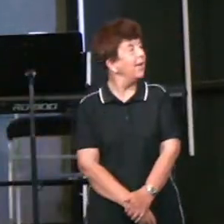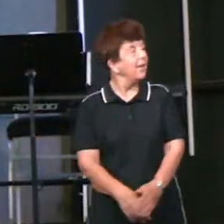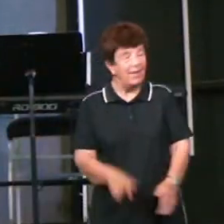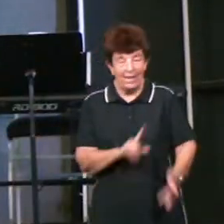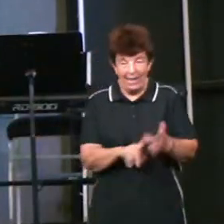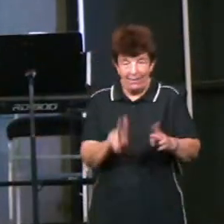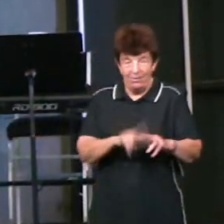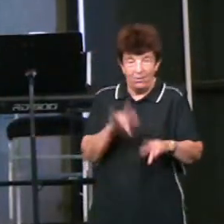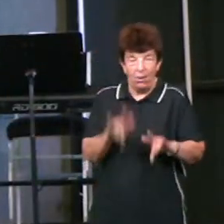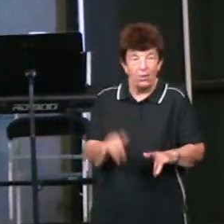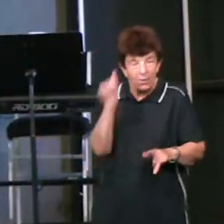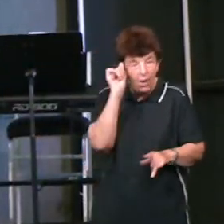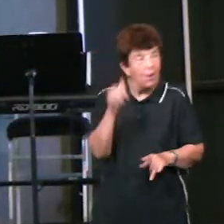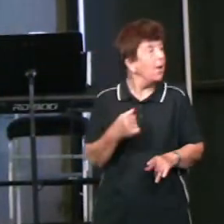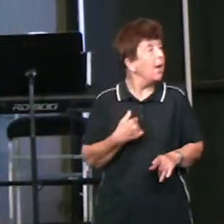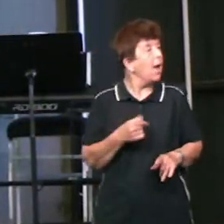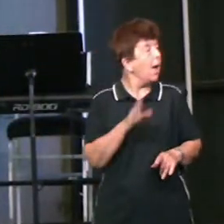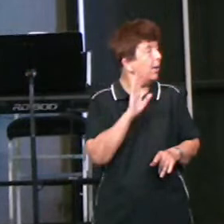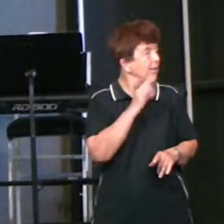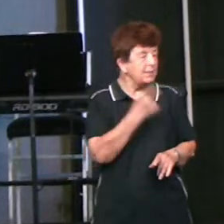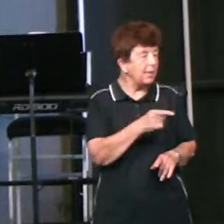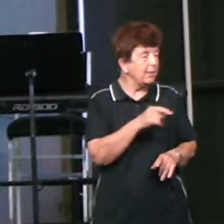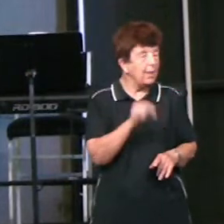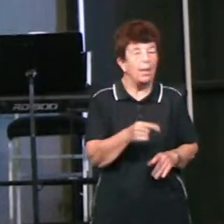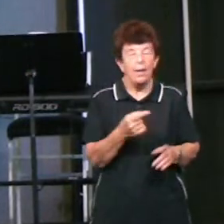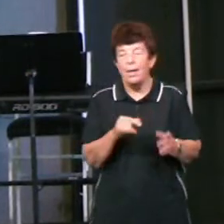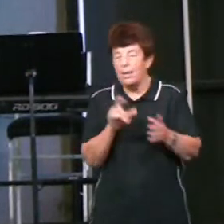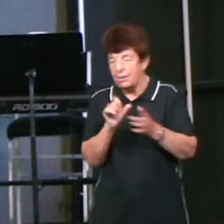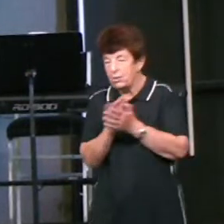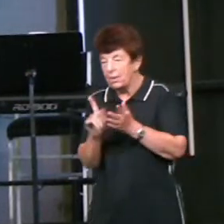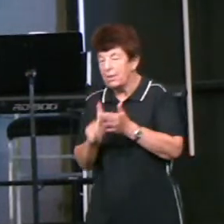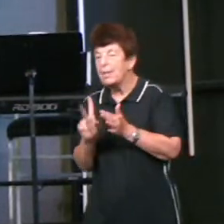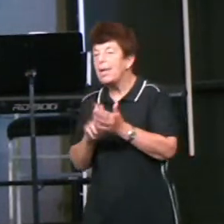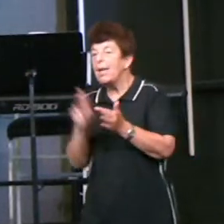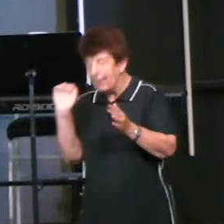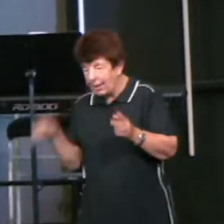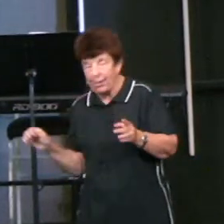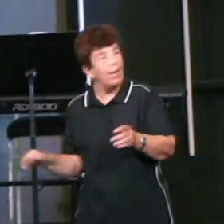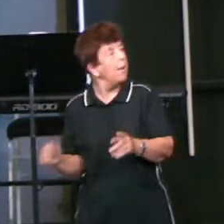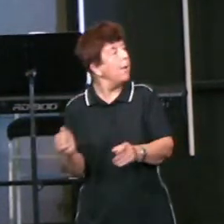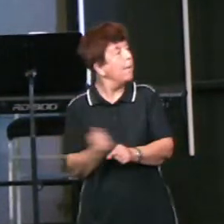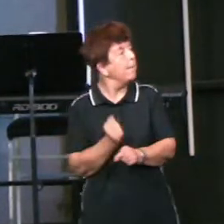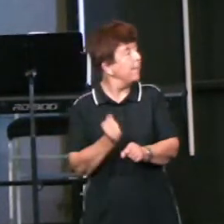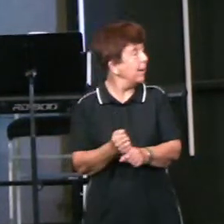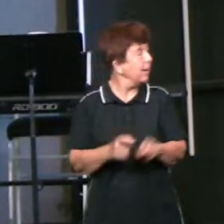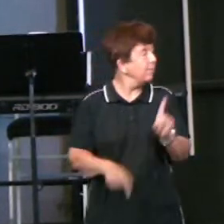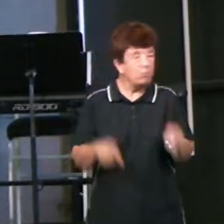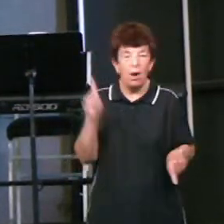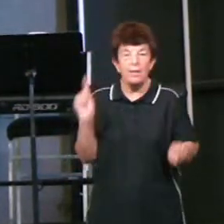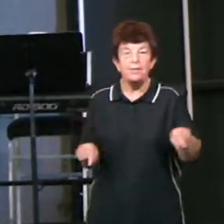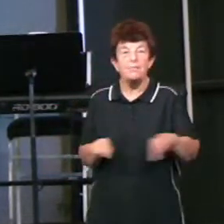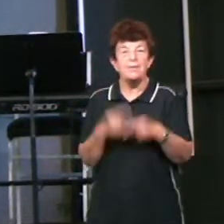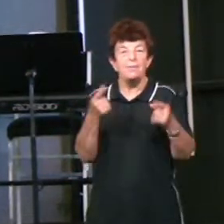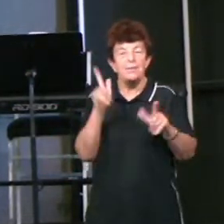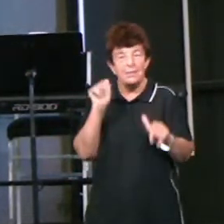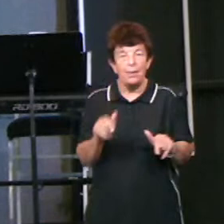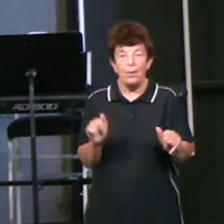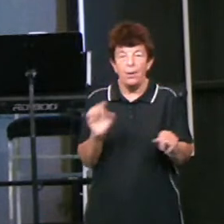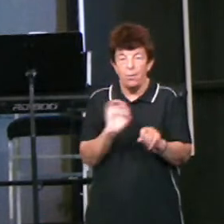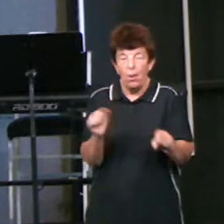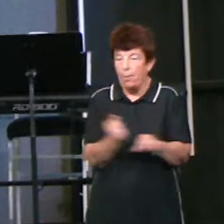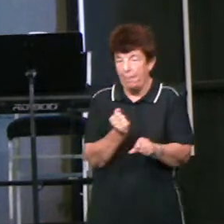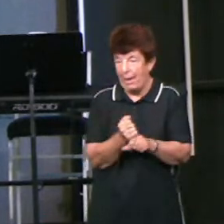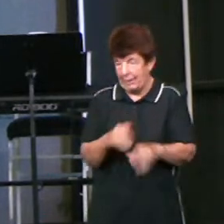If you don't know, prior to this, I used to say those words a lot. Check, one, two, uh-huh. And I used to make a range of different sounds that I'm not going to make this